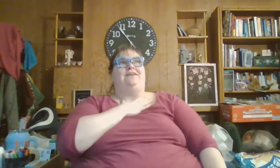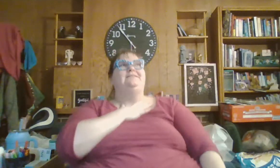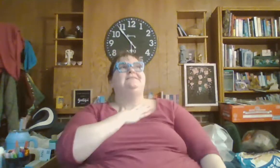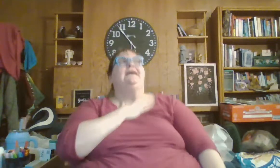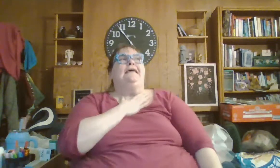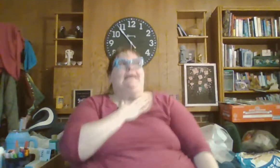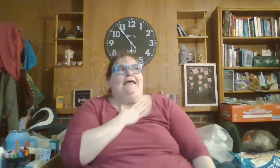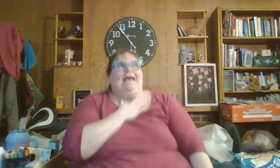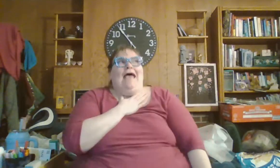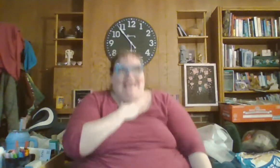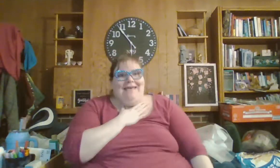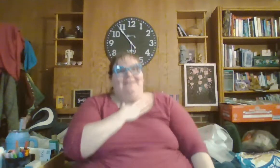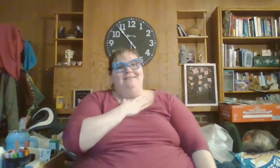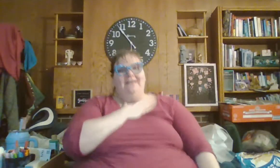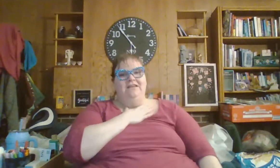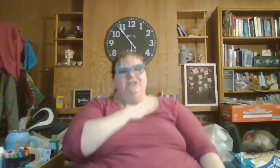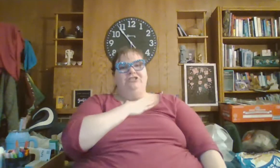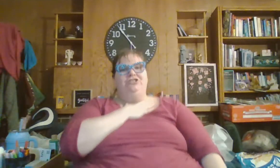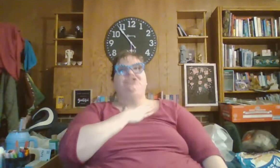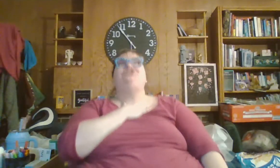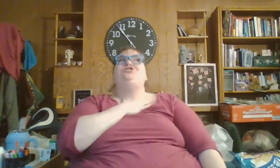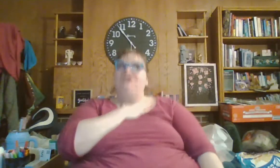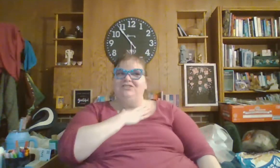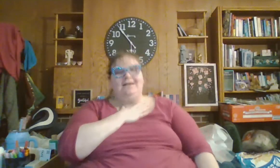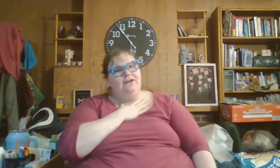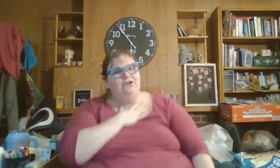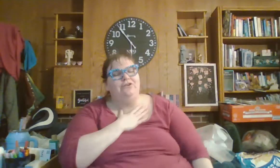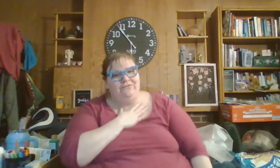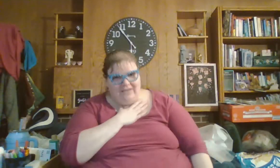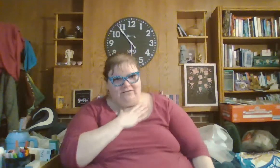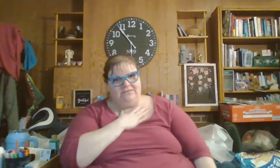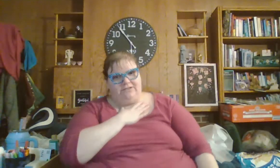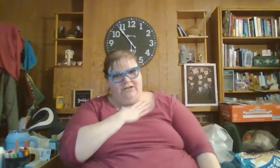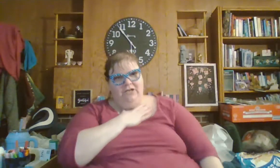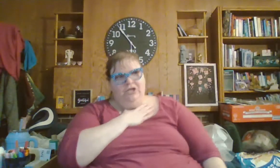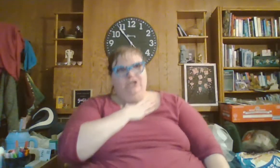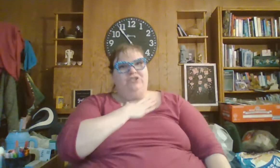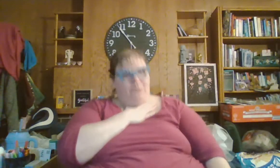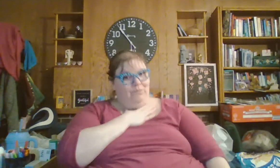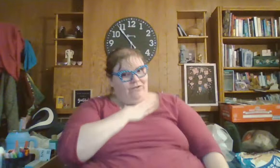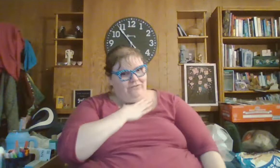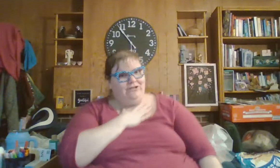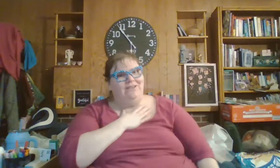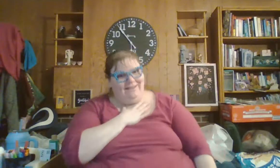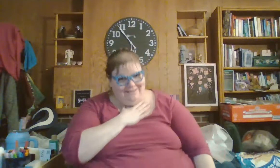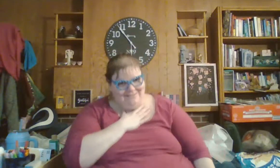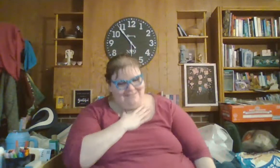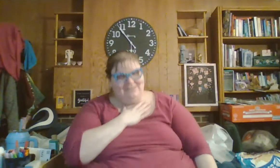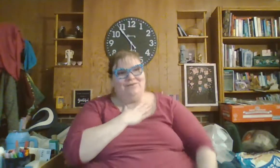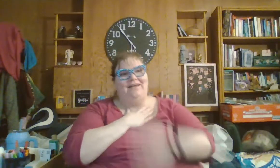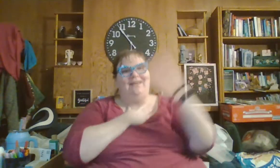this. And she just hired a grief counselor to work with all of her clients. And so I had